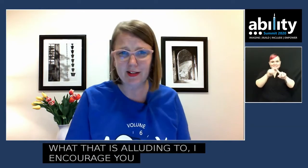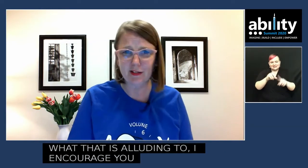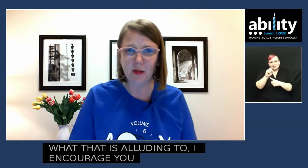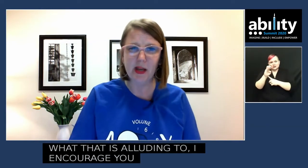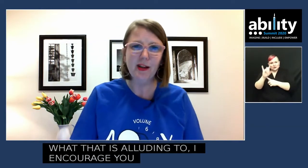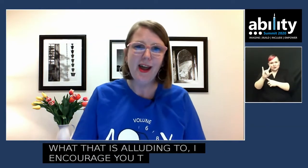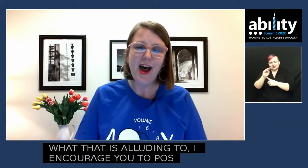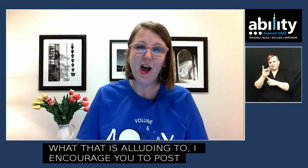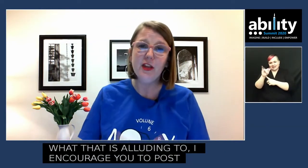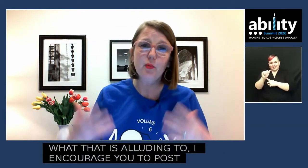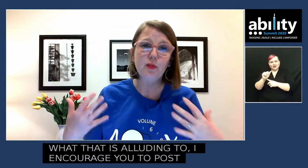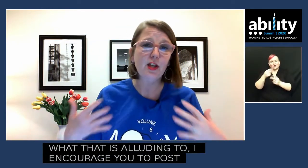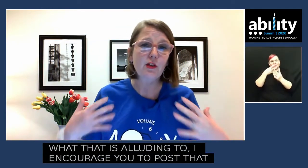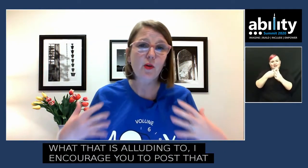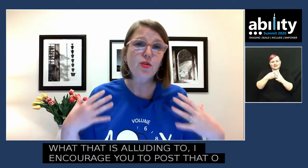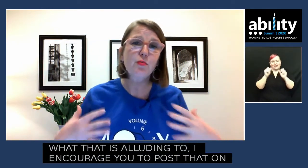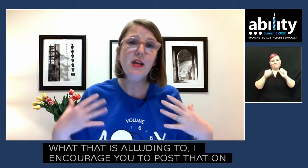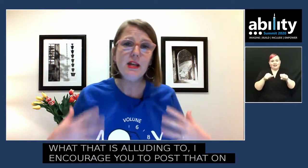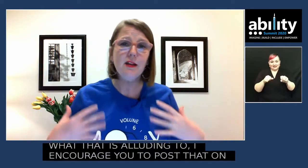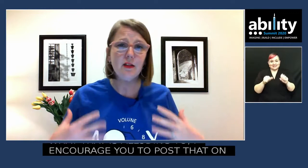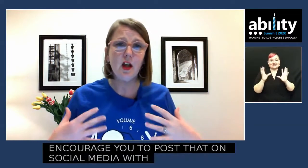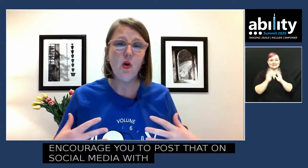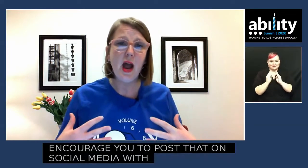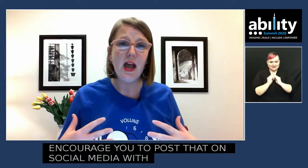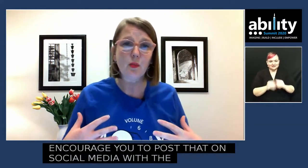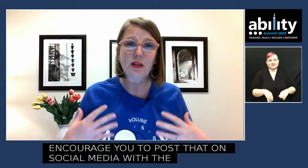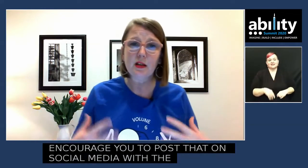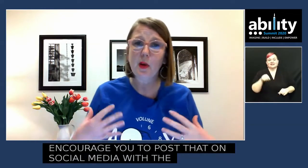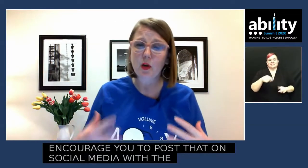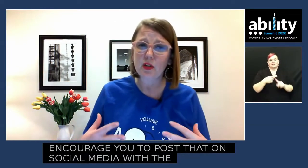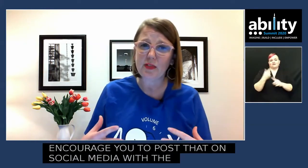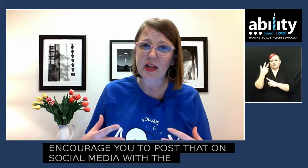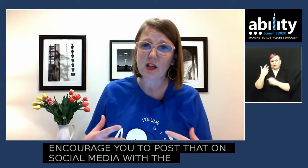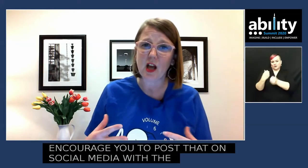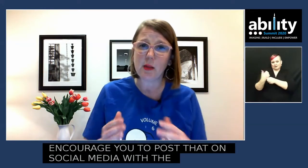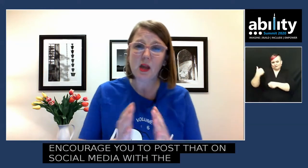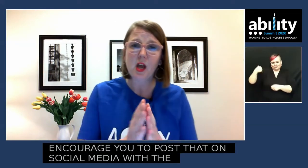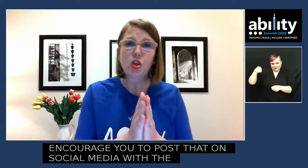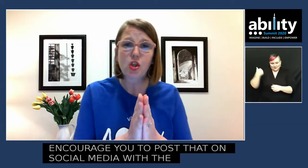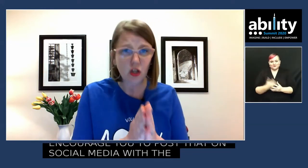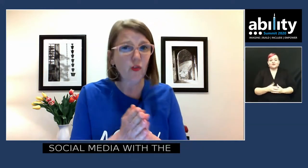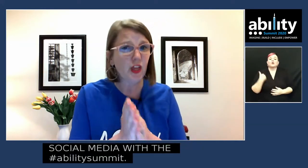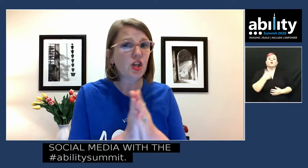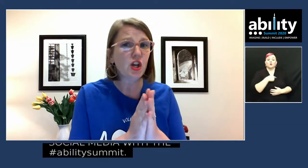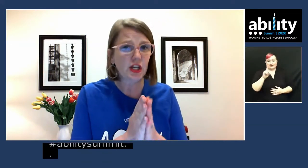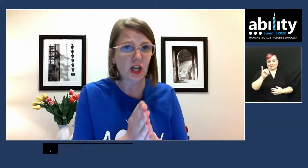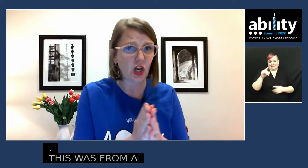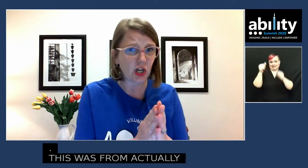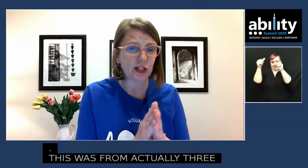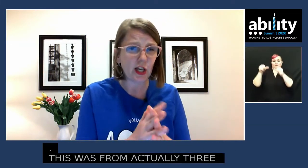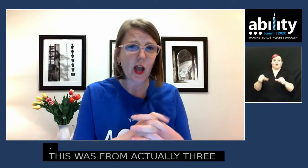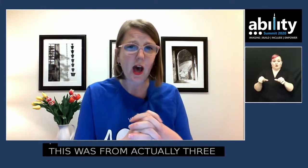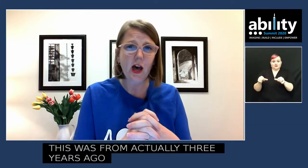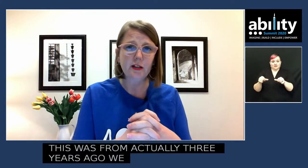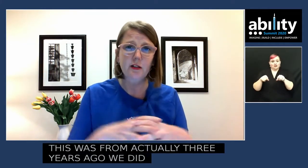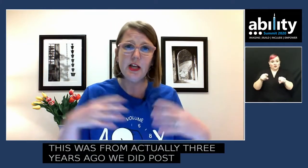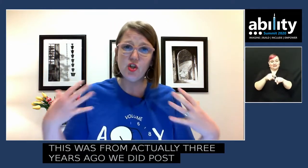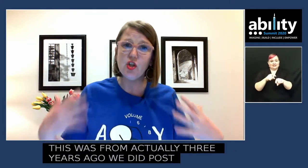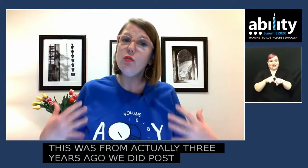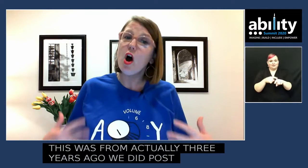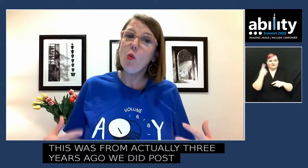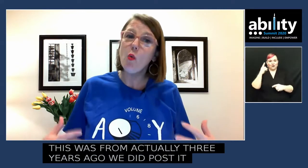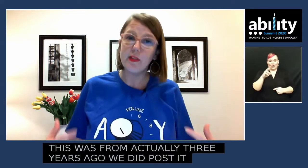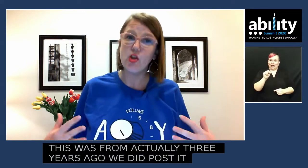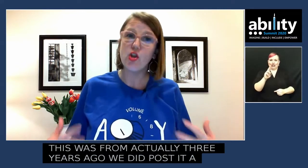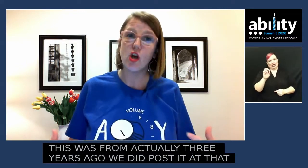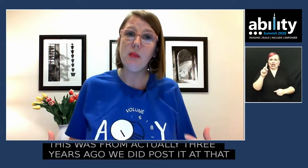hashtag Ability Summit. This was actually from 3 years ago, and we did post it at that time just for the nerdy herd to say,